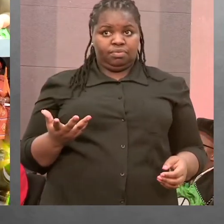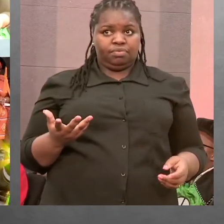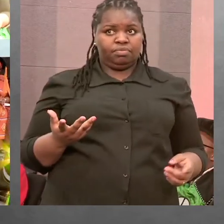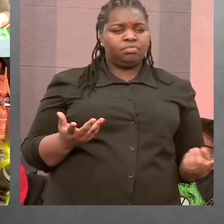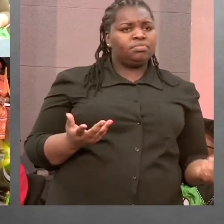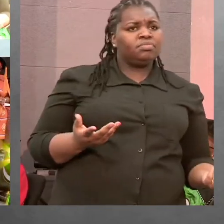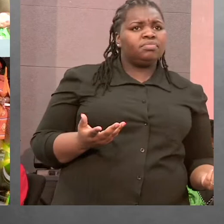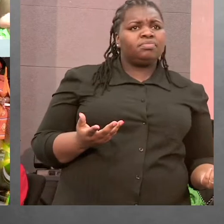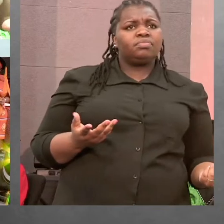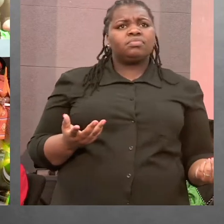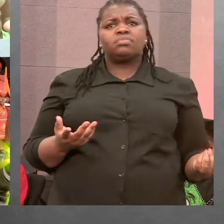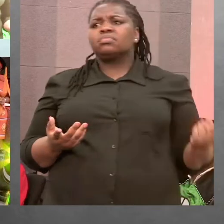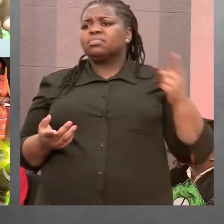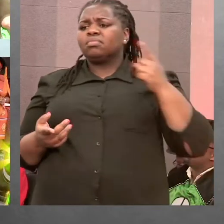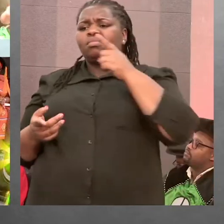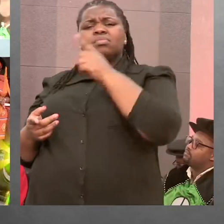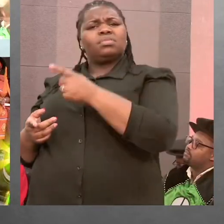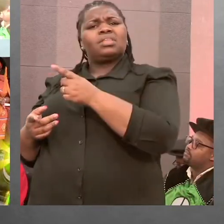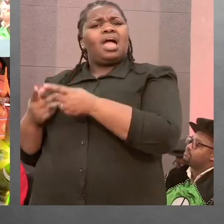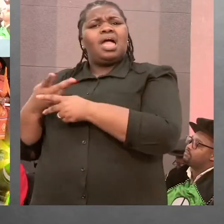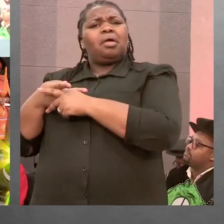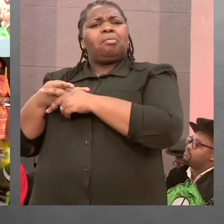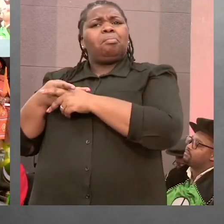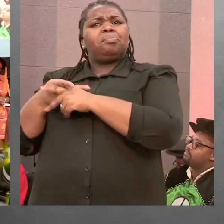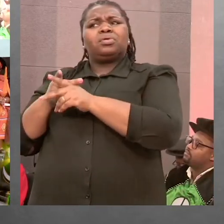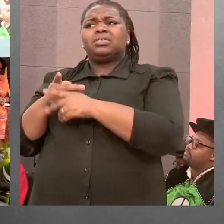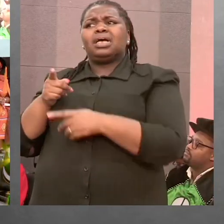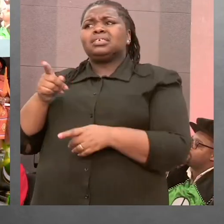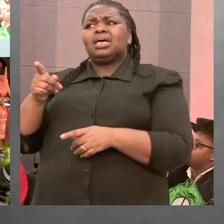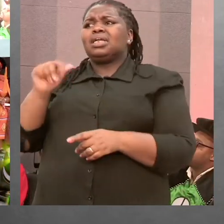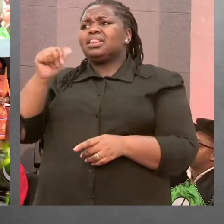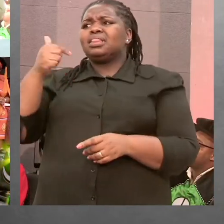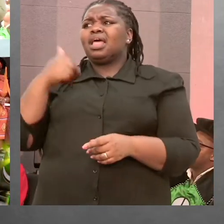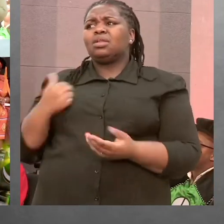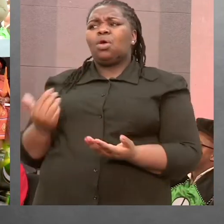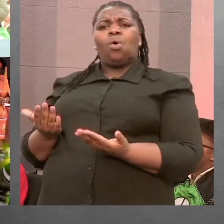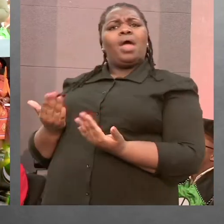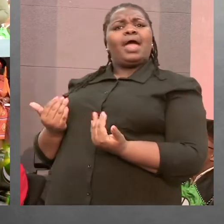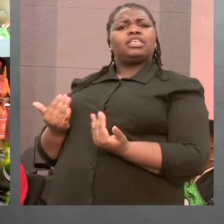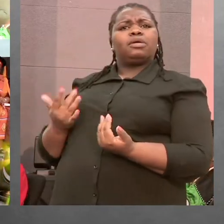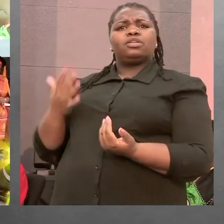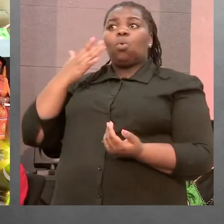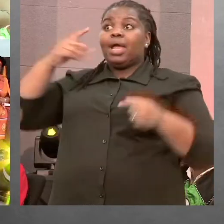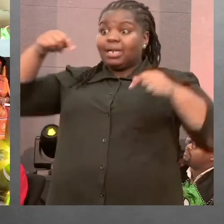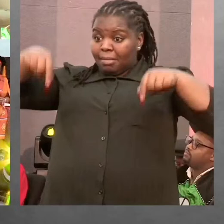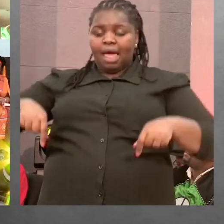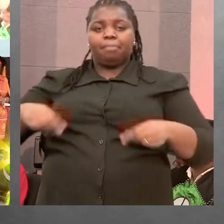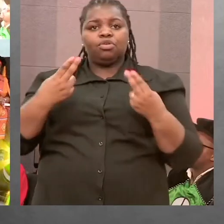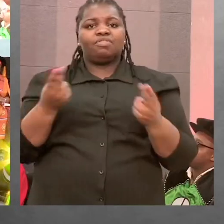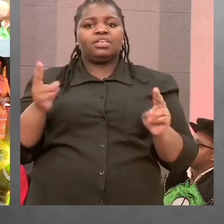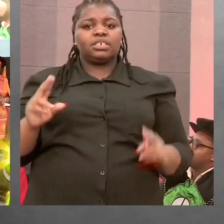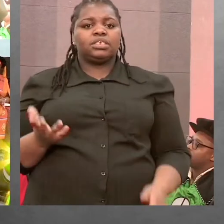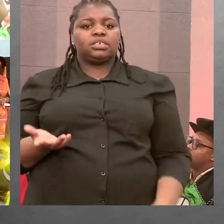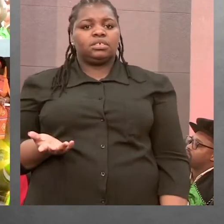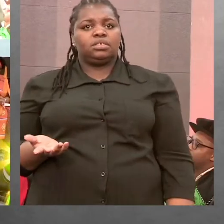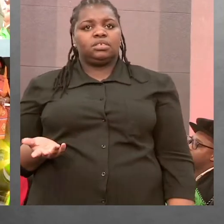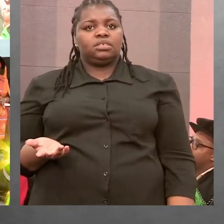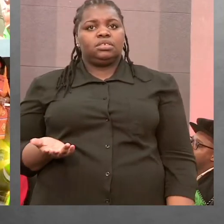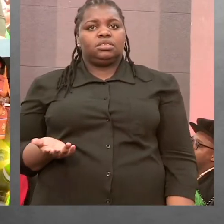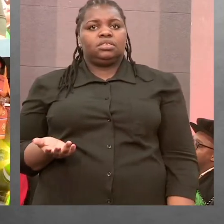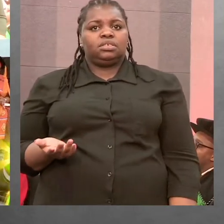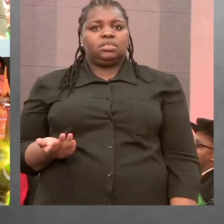what kind of production must we then expect when they are here?